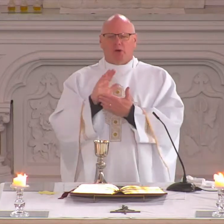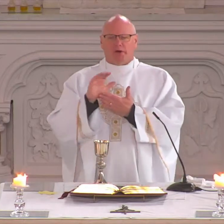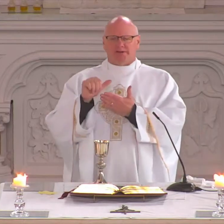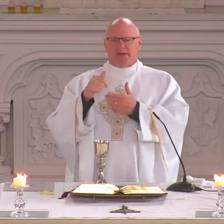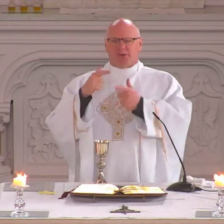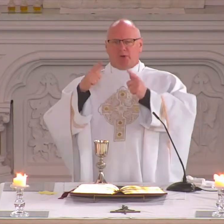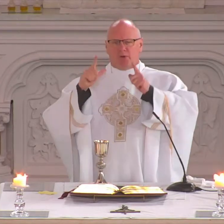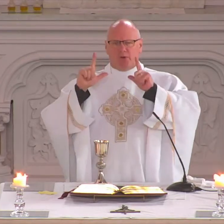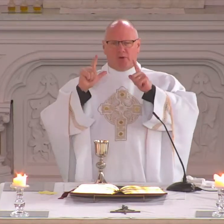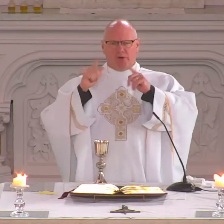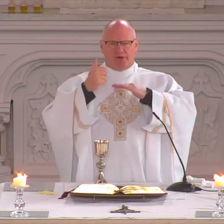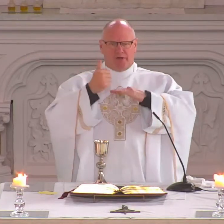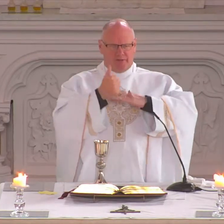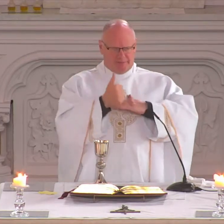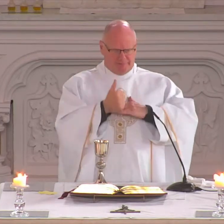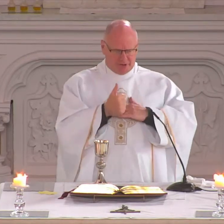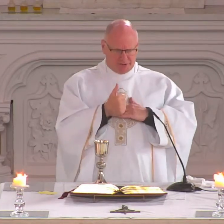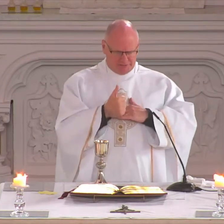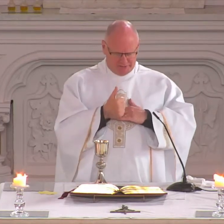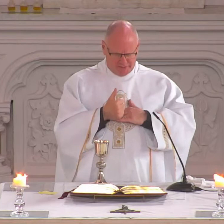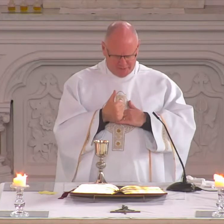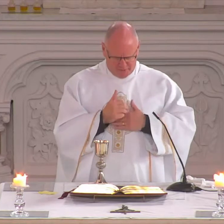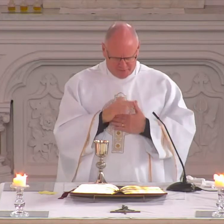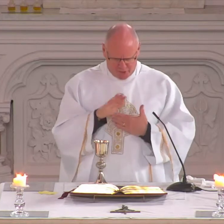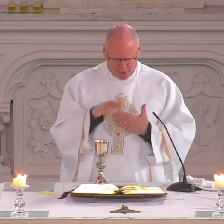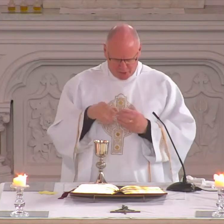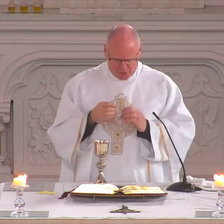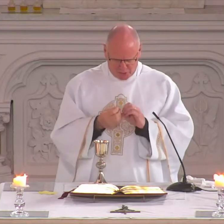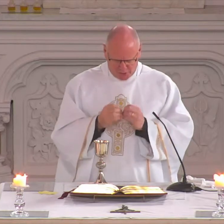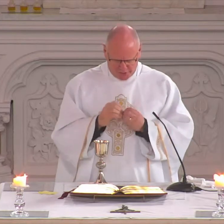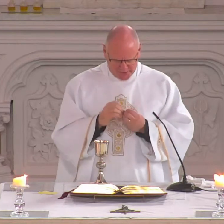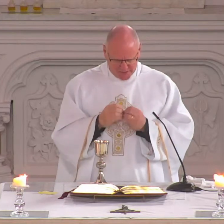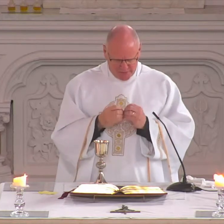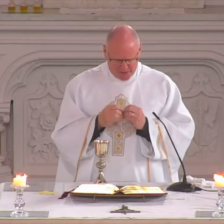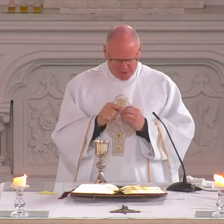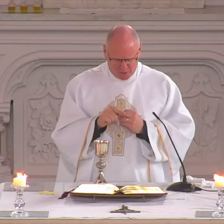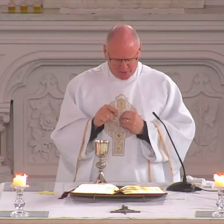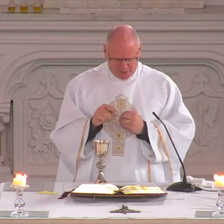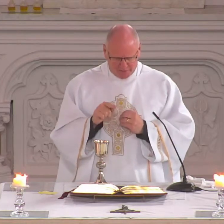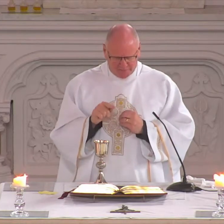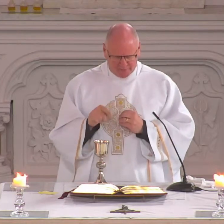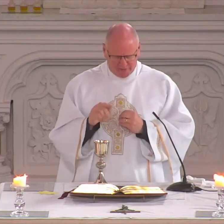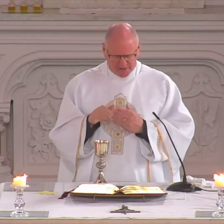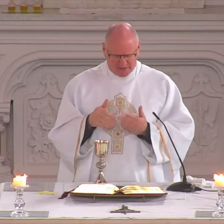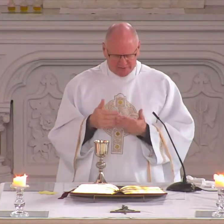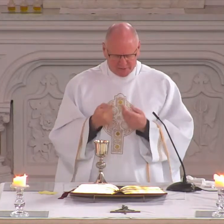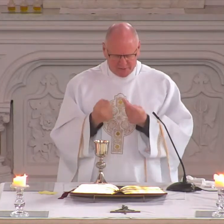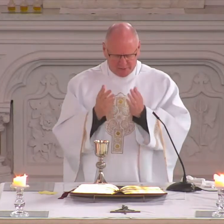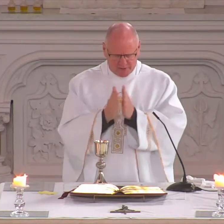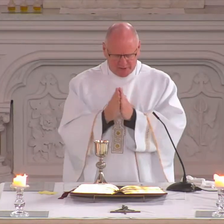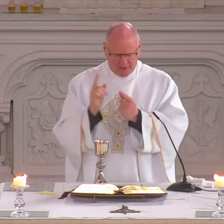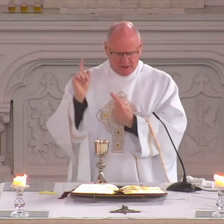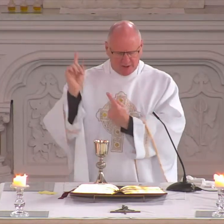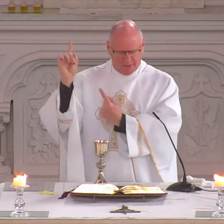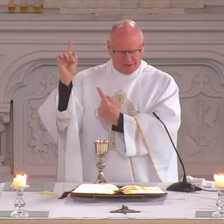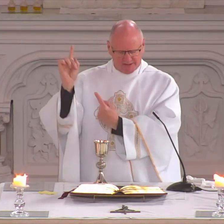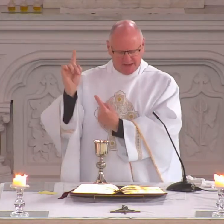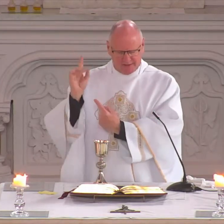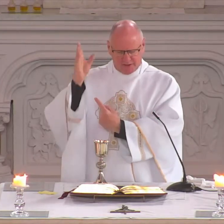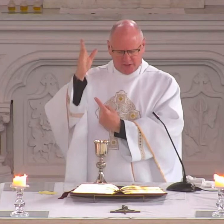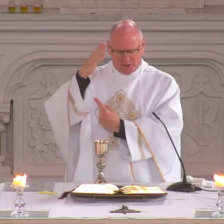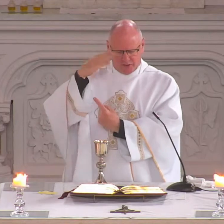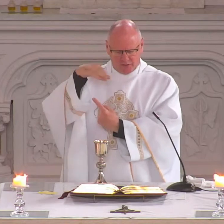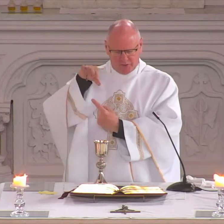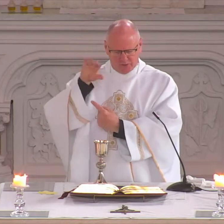You are indeed holy, O Lord, the fount of all holiness. Make holy, therefore, these gifts, we pray, by